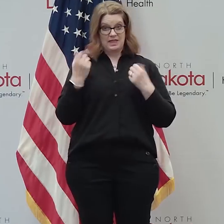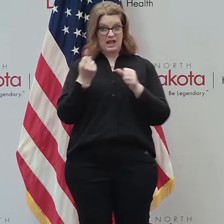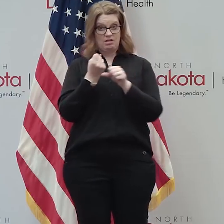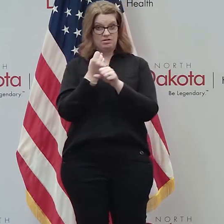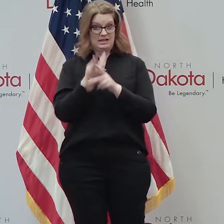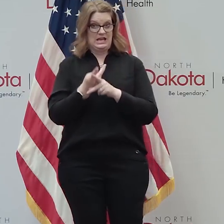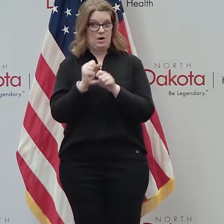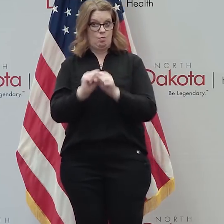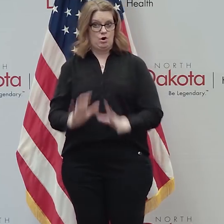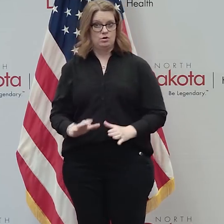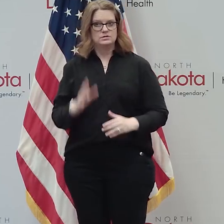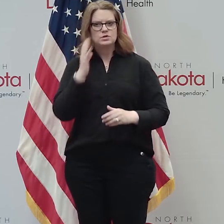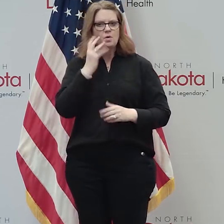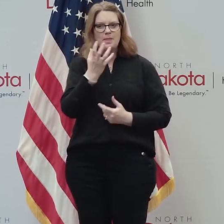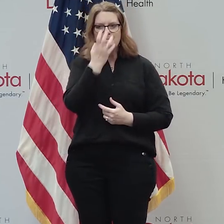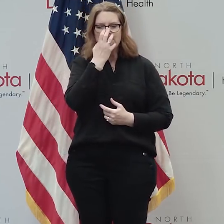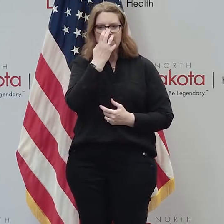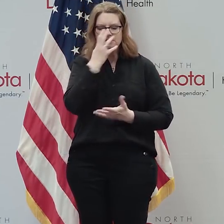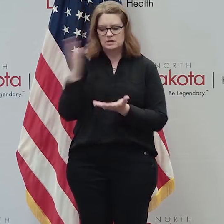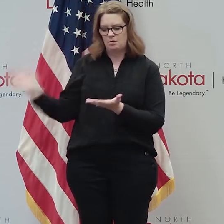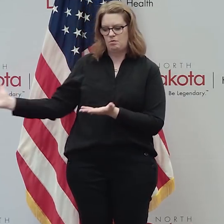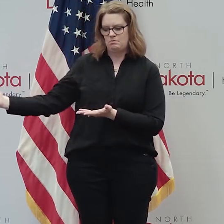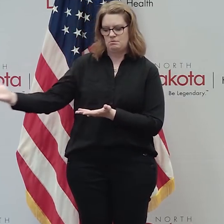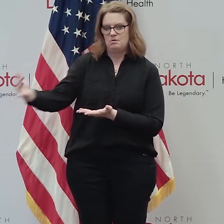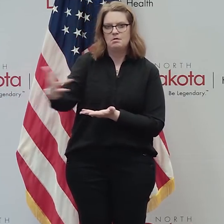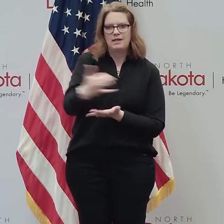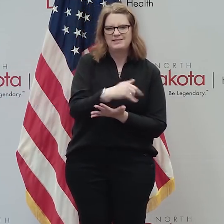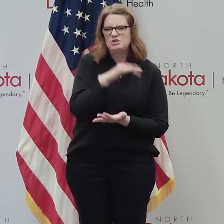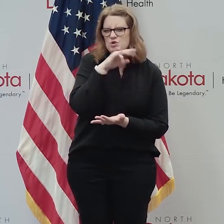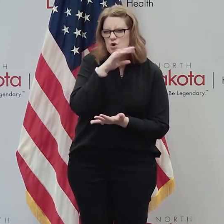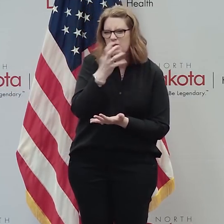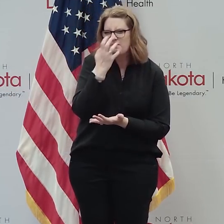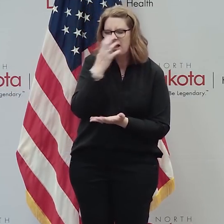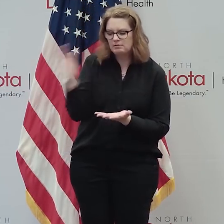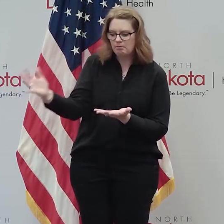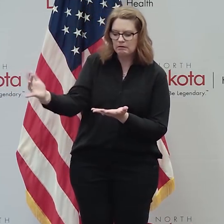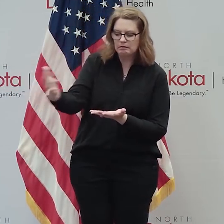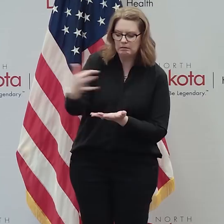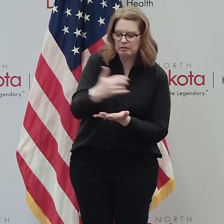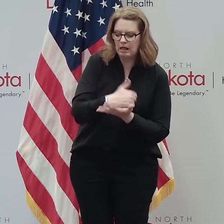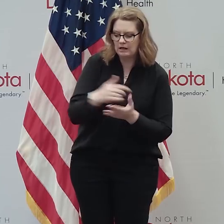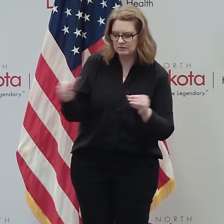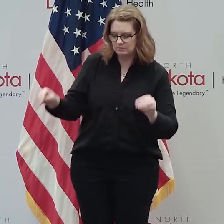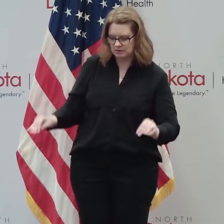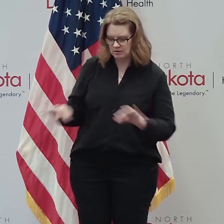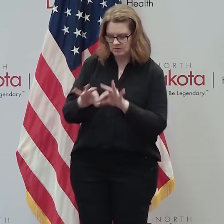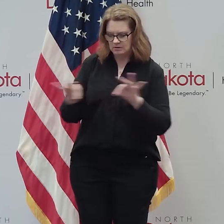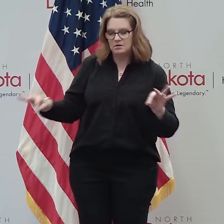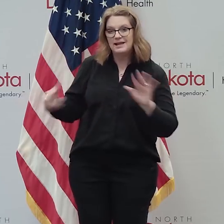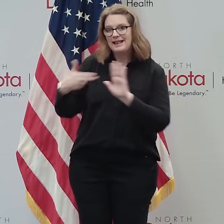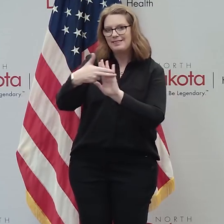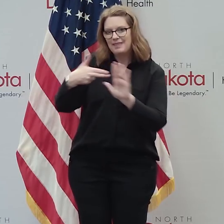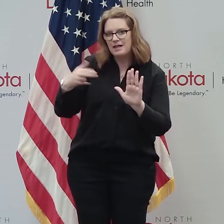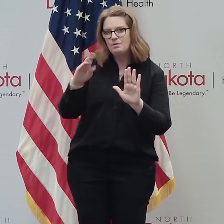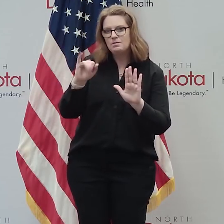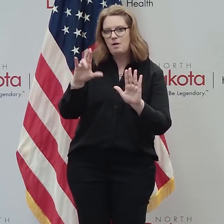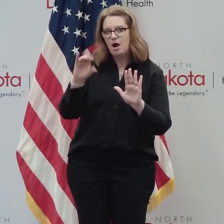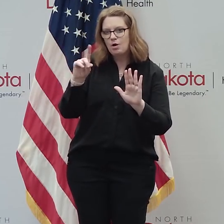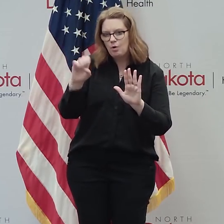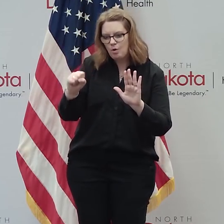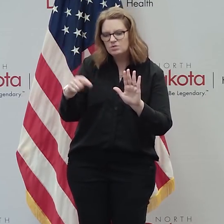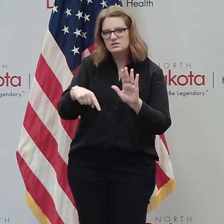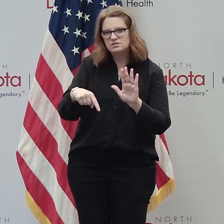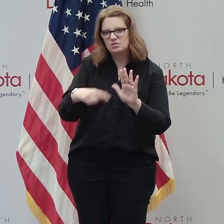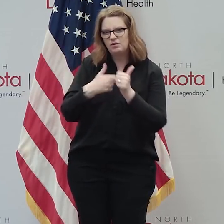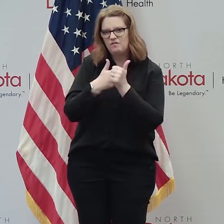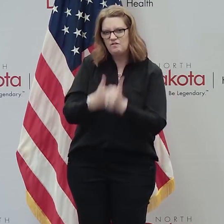those masks that are worn each day in accordance with the approved procedure. The PPE will be labeled with barcode serial numbers that will be used for